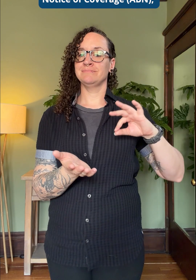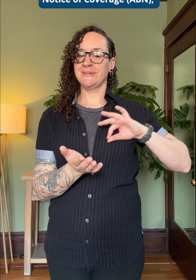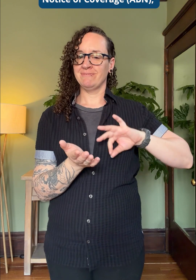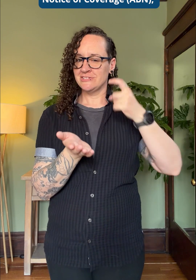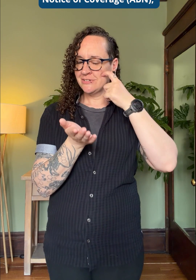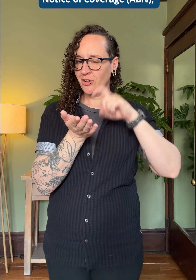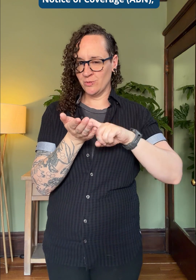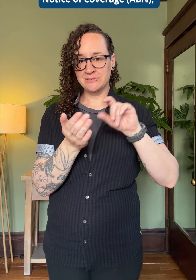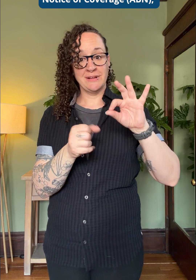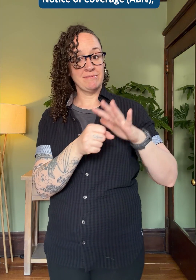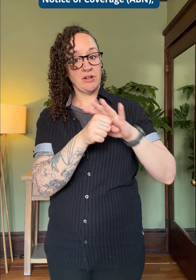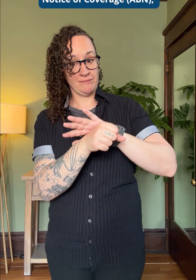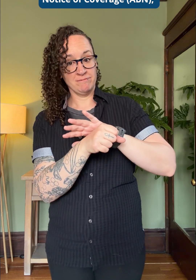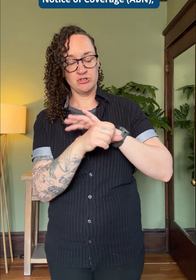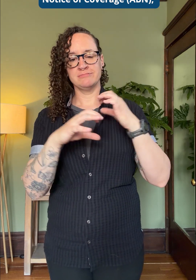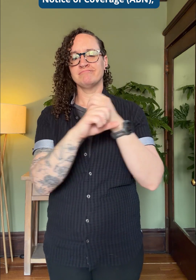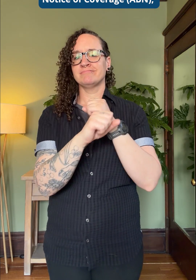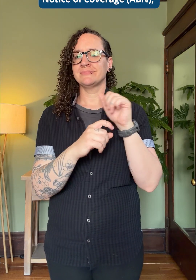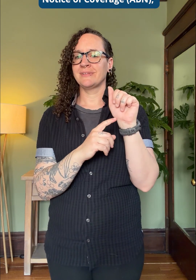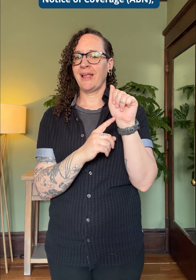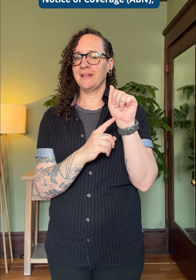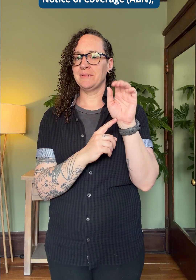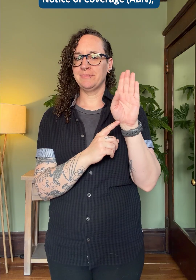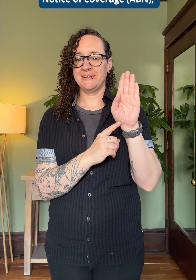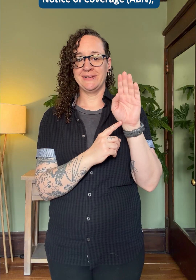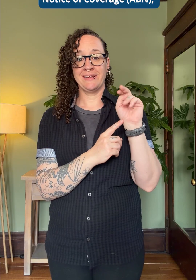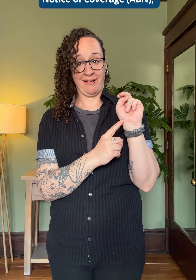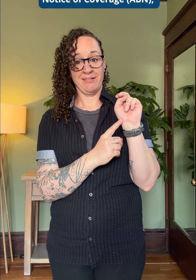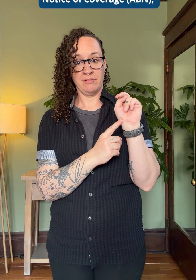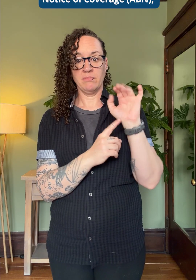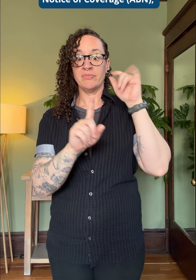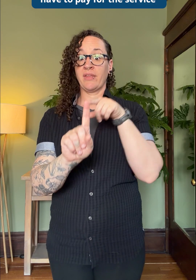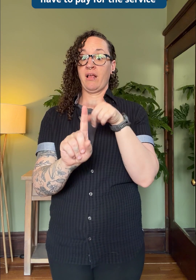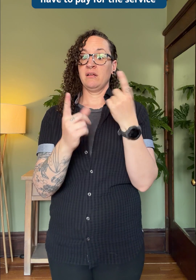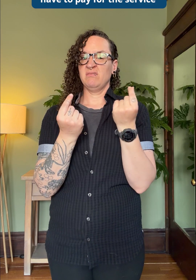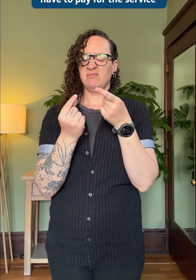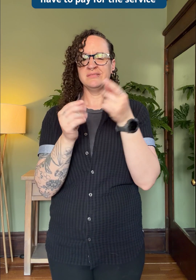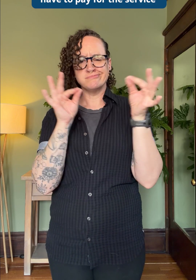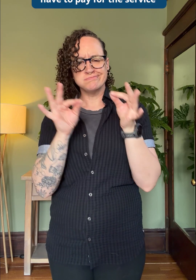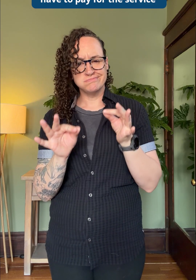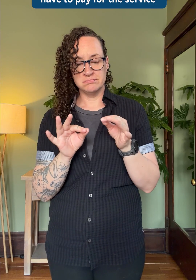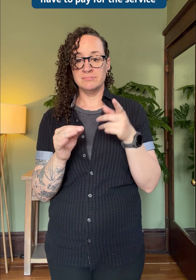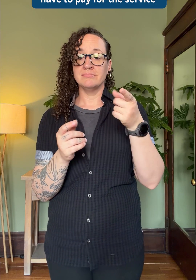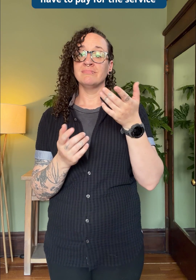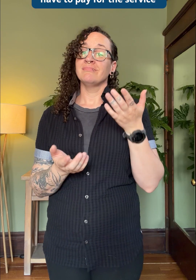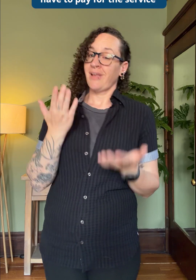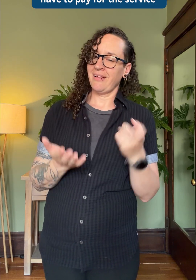Advanced Beneficiary Notice of Coverage, ABN, which explains that you may have to